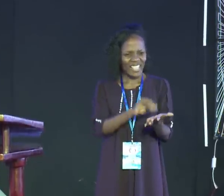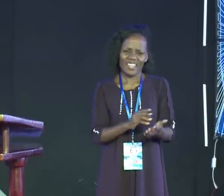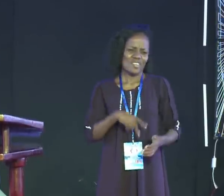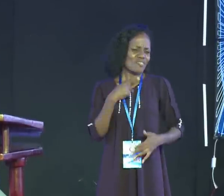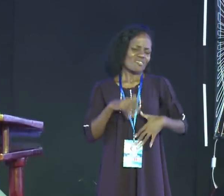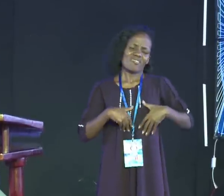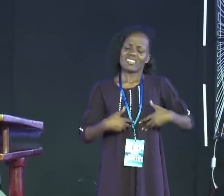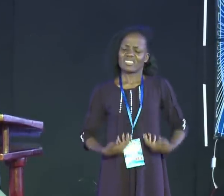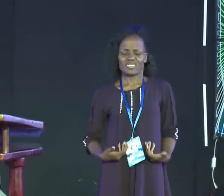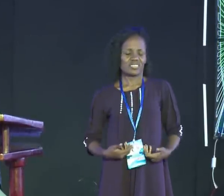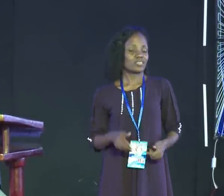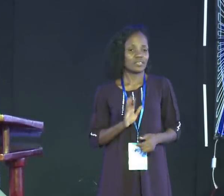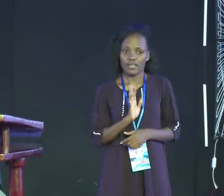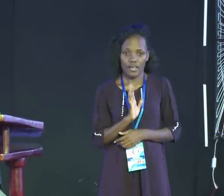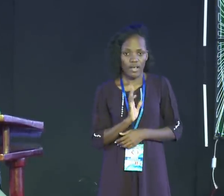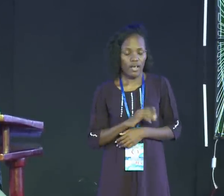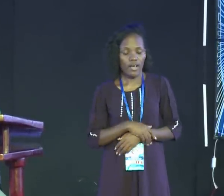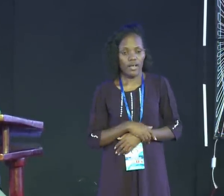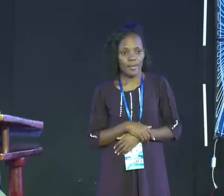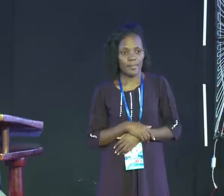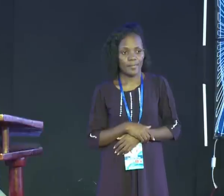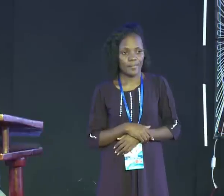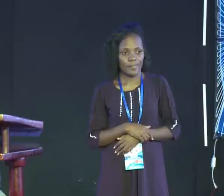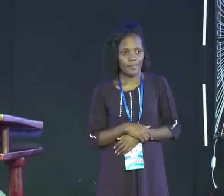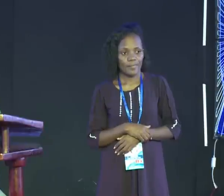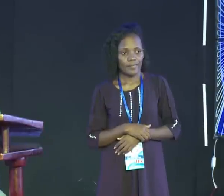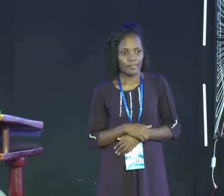Let's not get weary of reading the Bible.